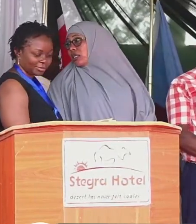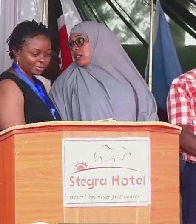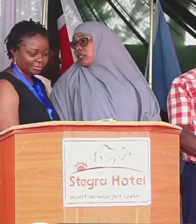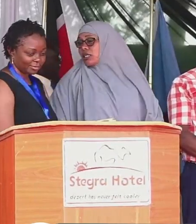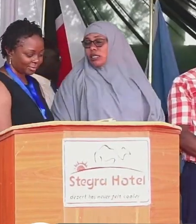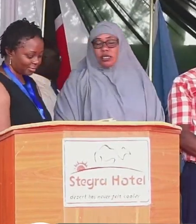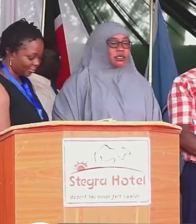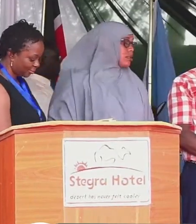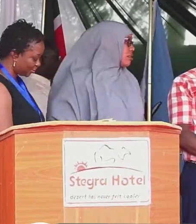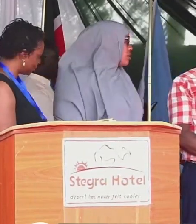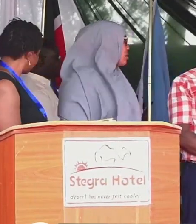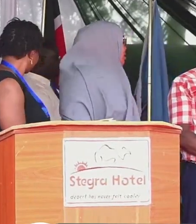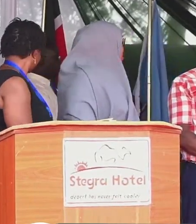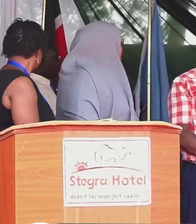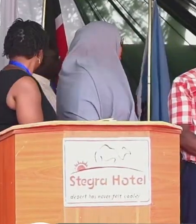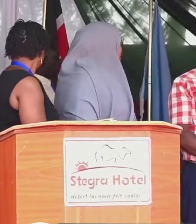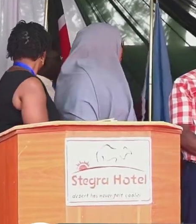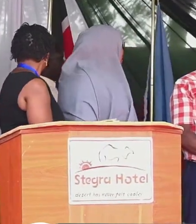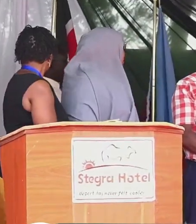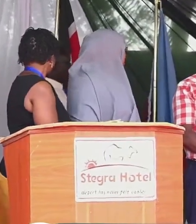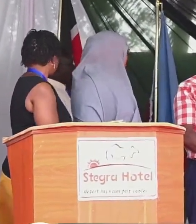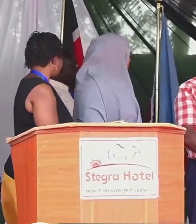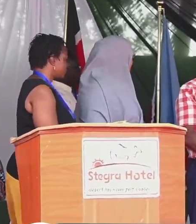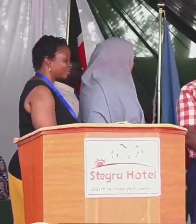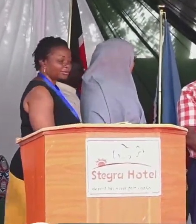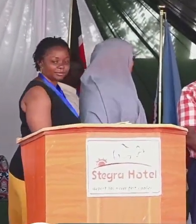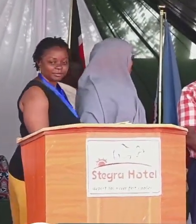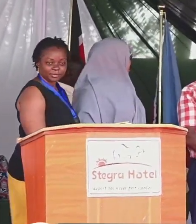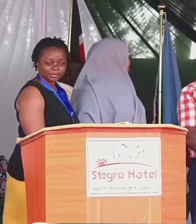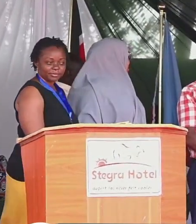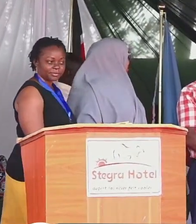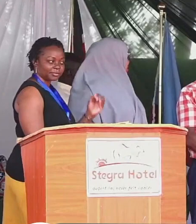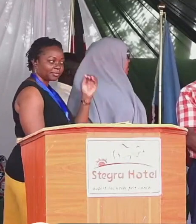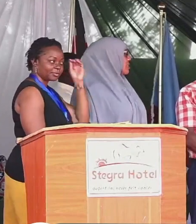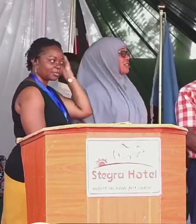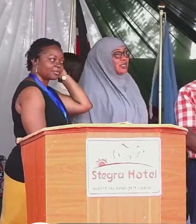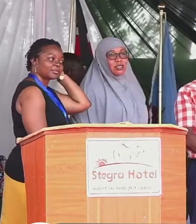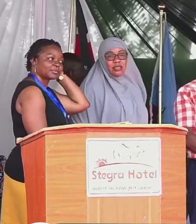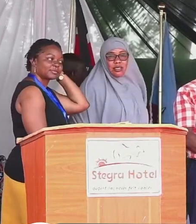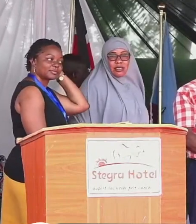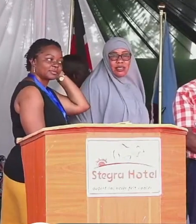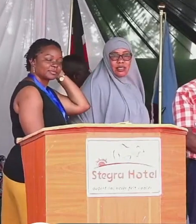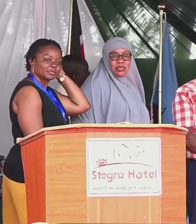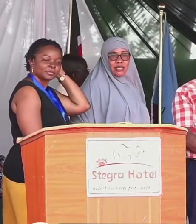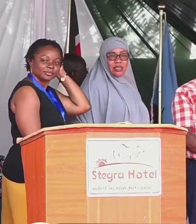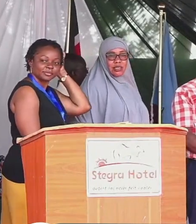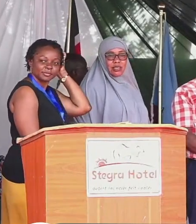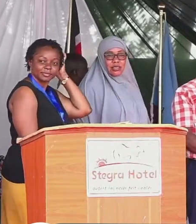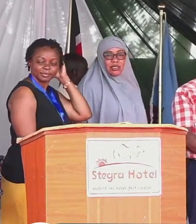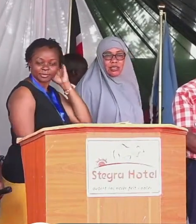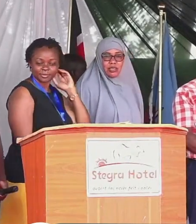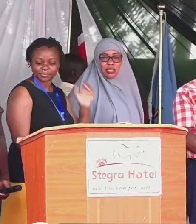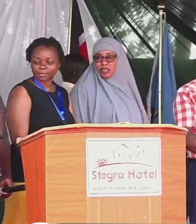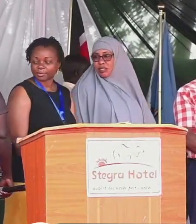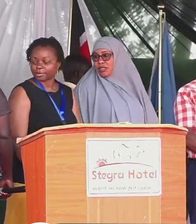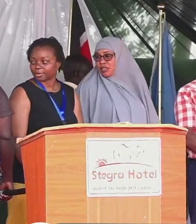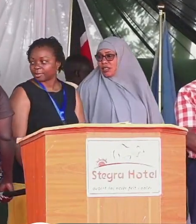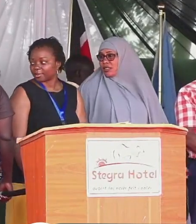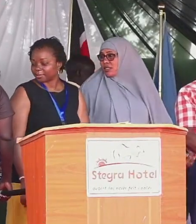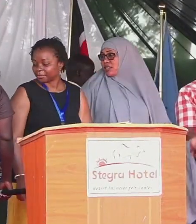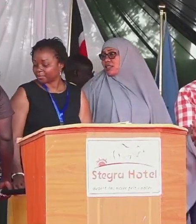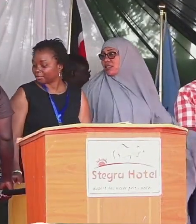Just to buy makeup. But what happened? I hear that now you are in New York. That